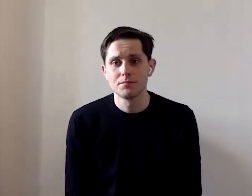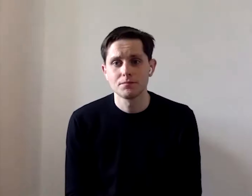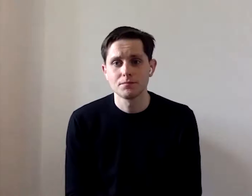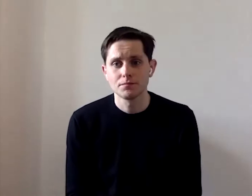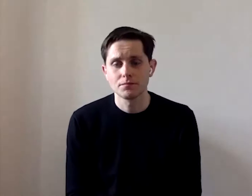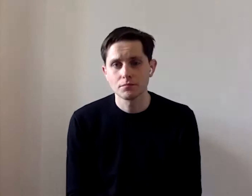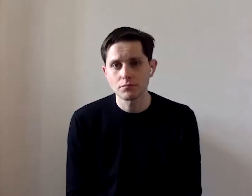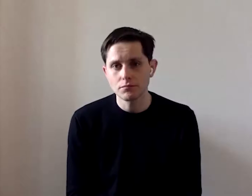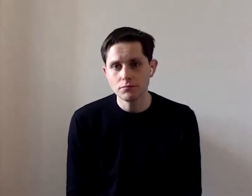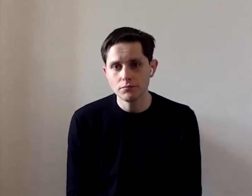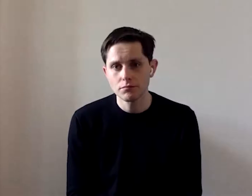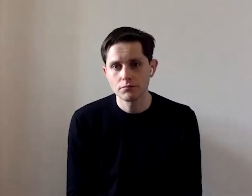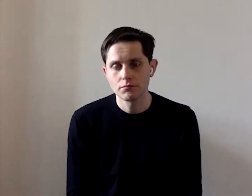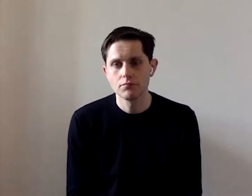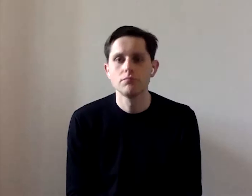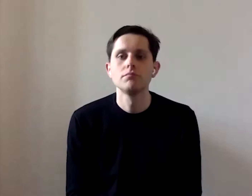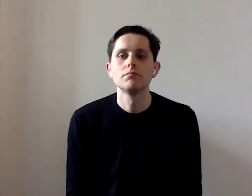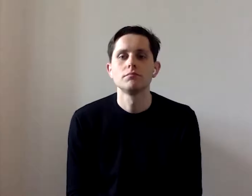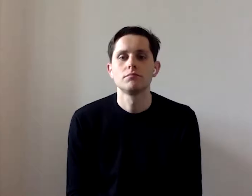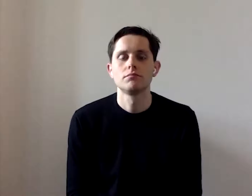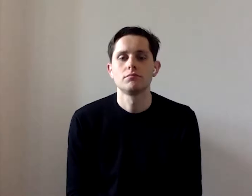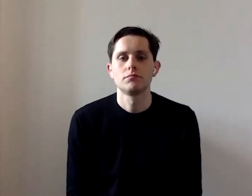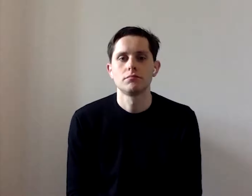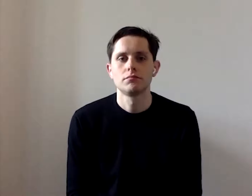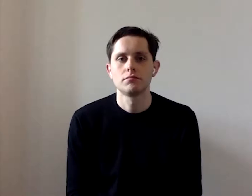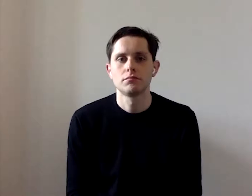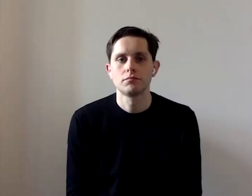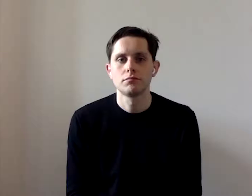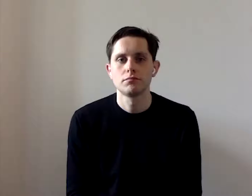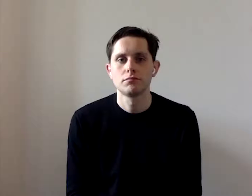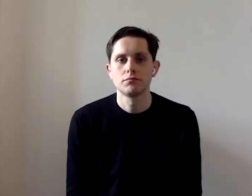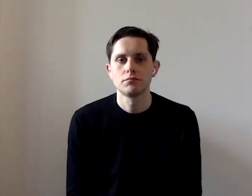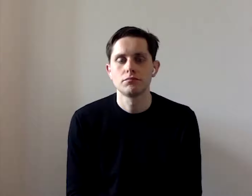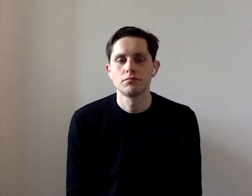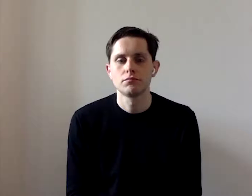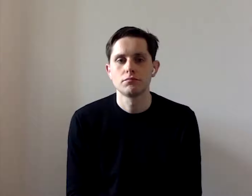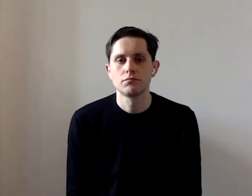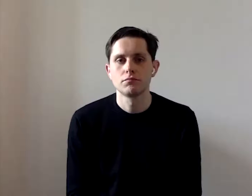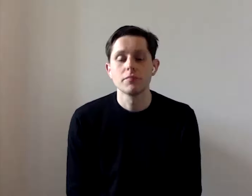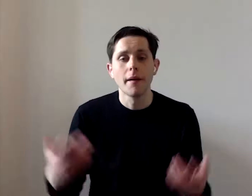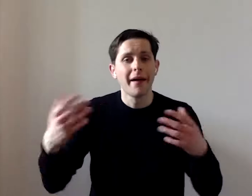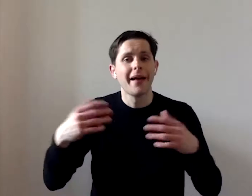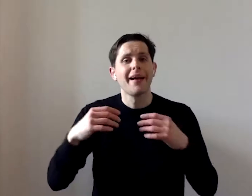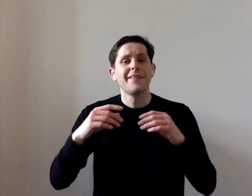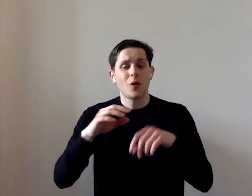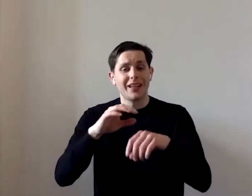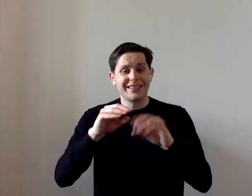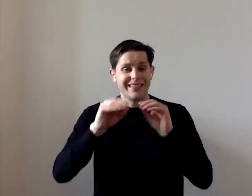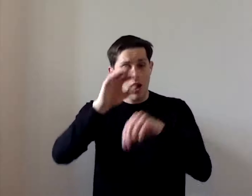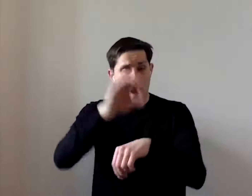to develop in the way that it did. And so for me, that was hugely positive. But I think the flip side of that is that I think if we're looking